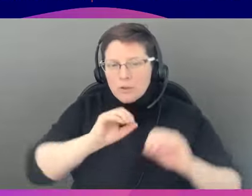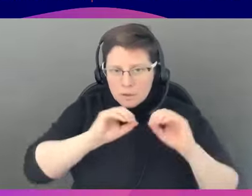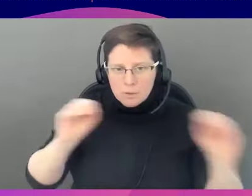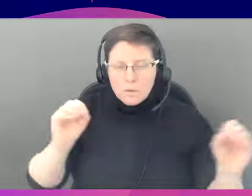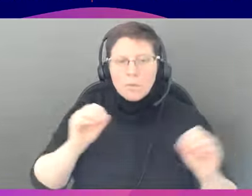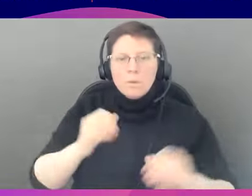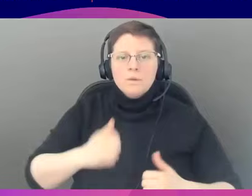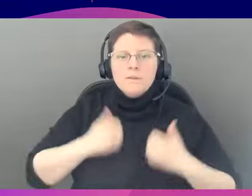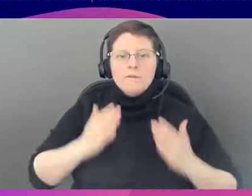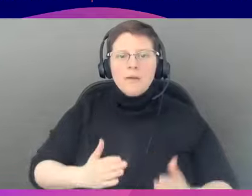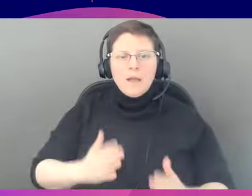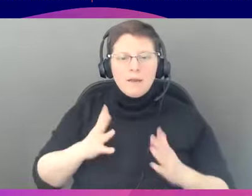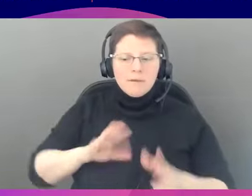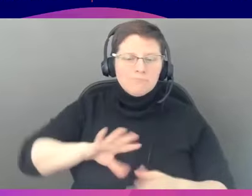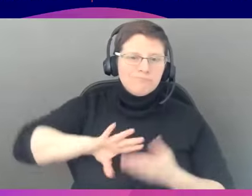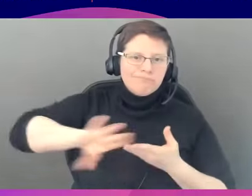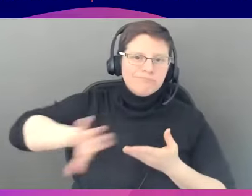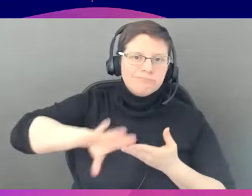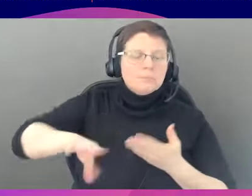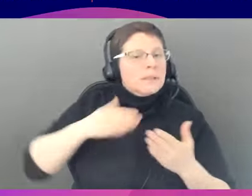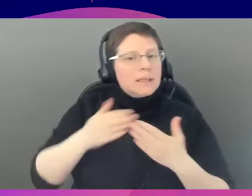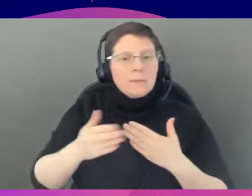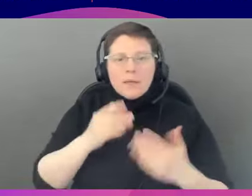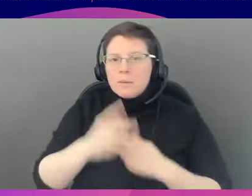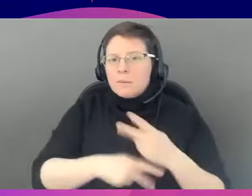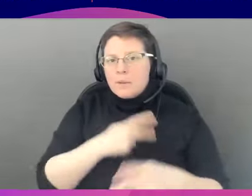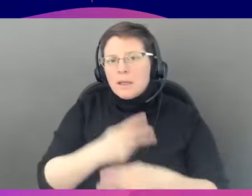is left out, regardless of the kind of animal that they have.